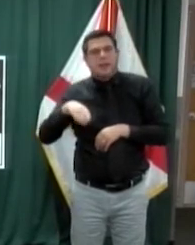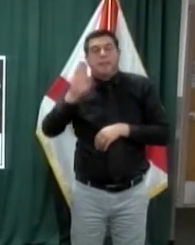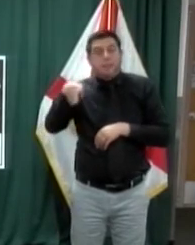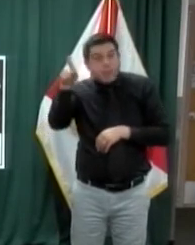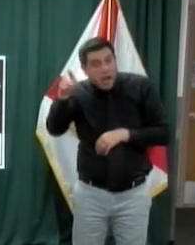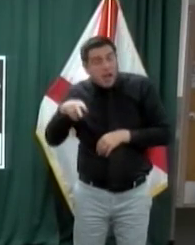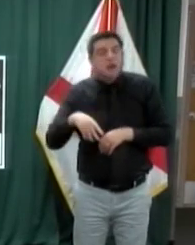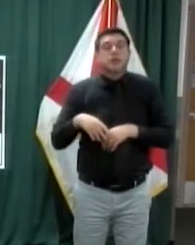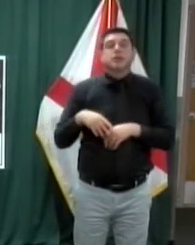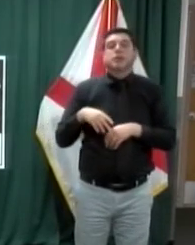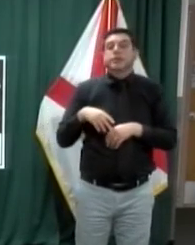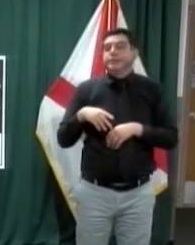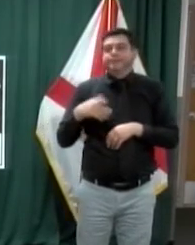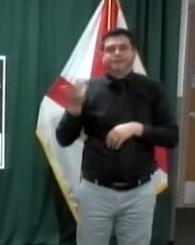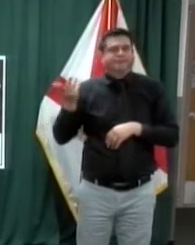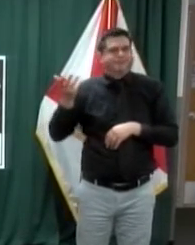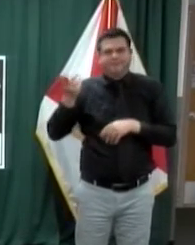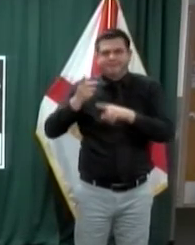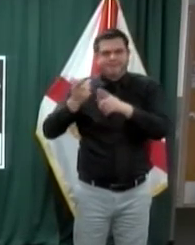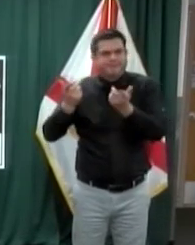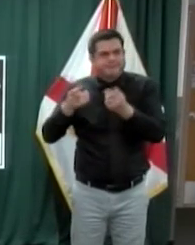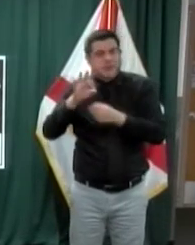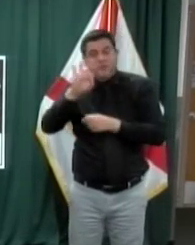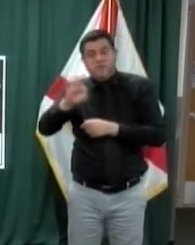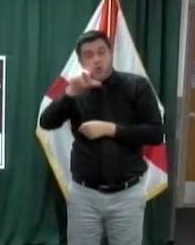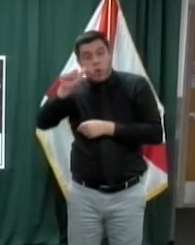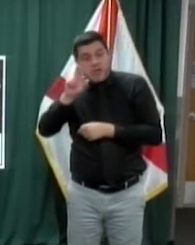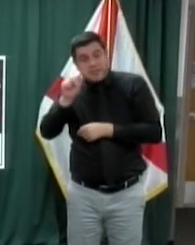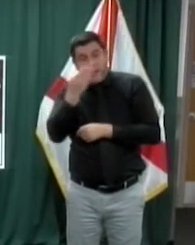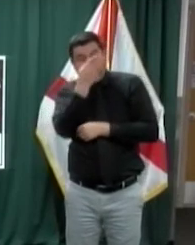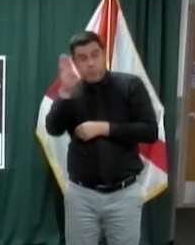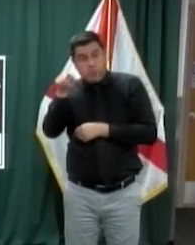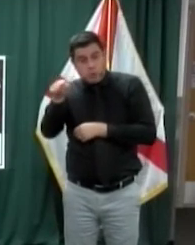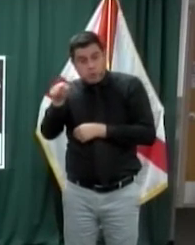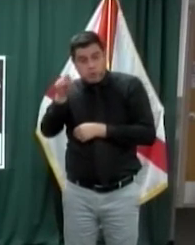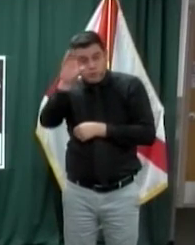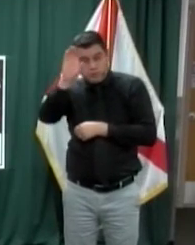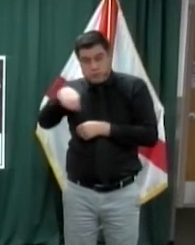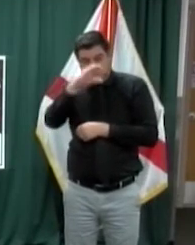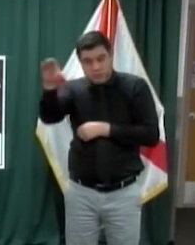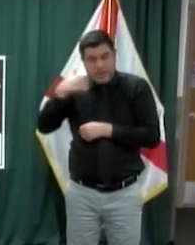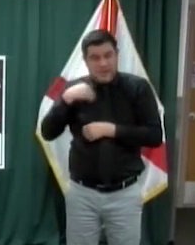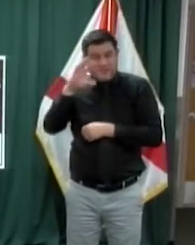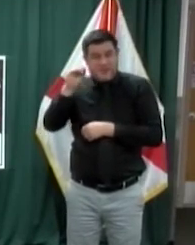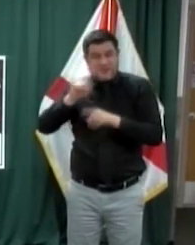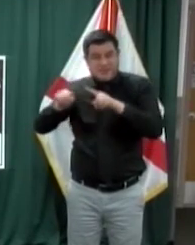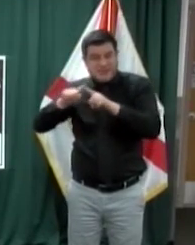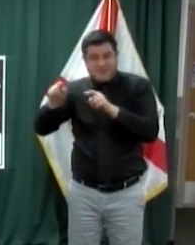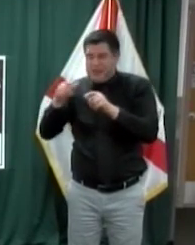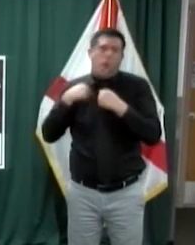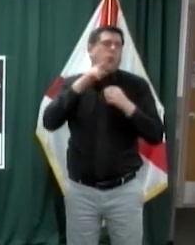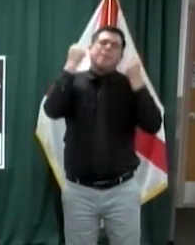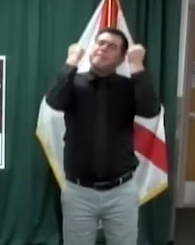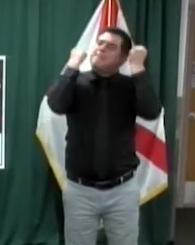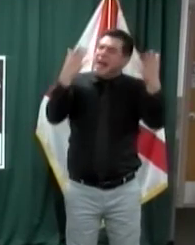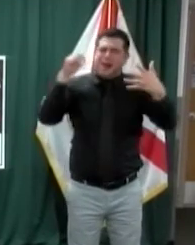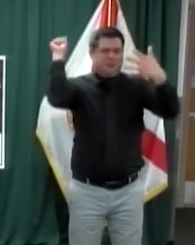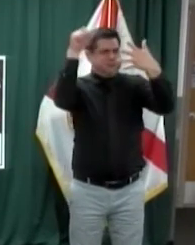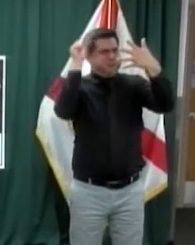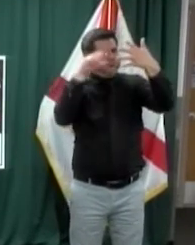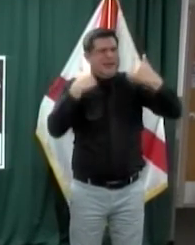50 positions for customer care, and Central Florida Family Health Center for just a few to give you an idea of what we're recruiting